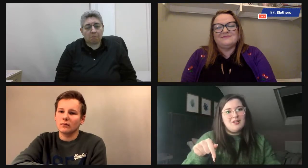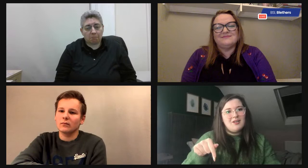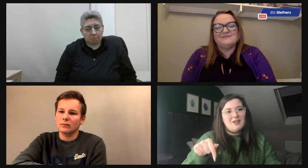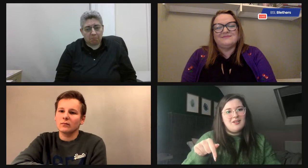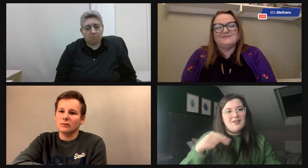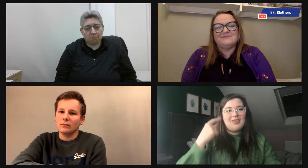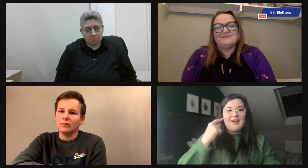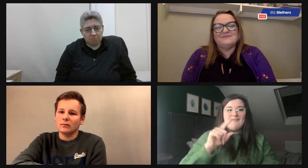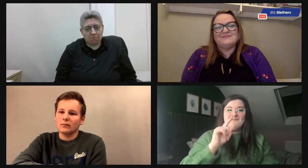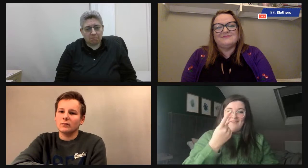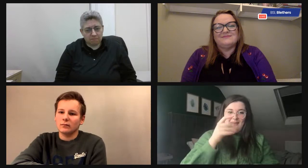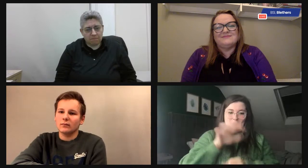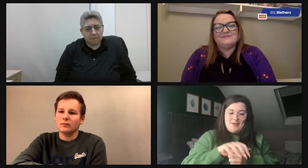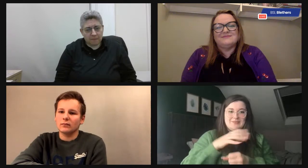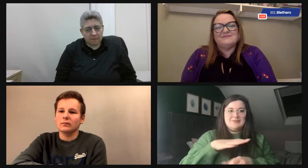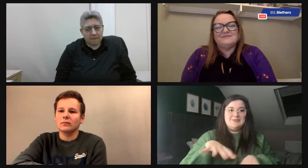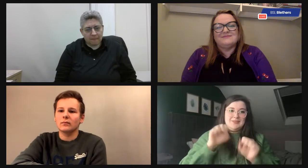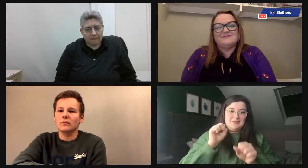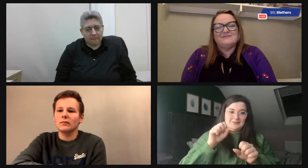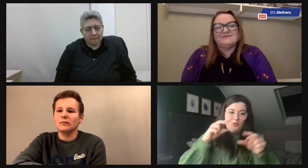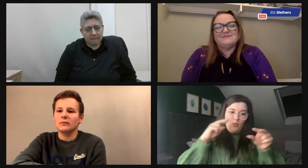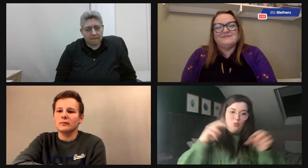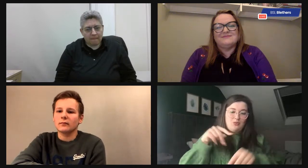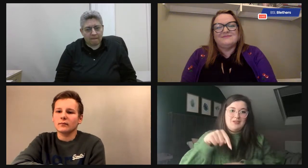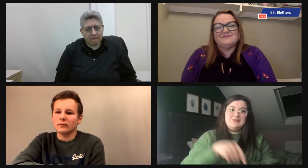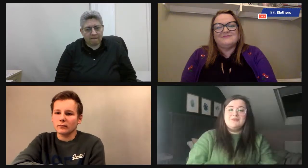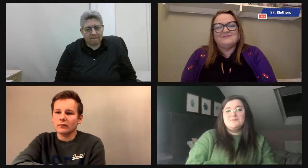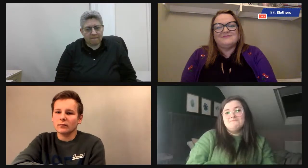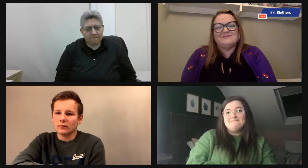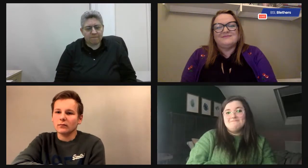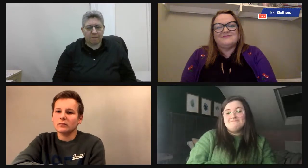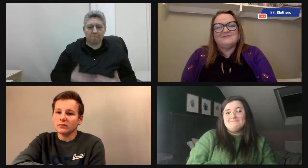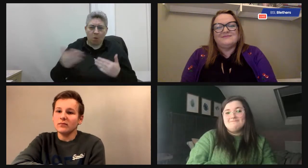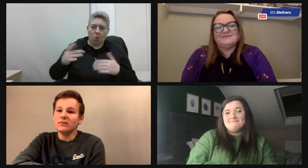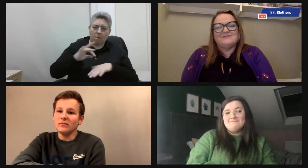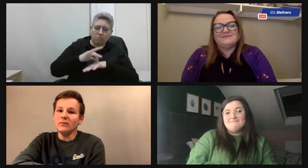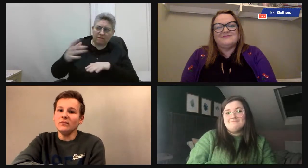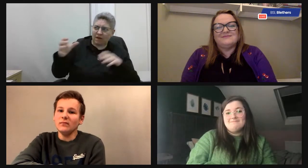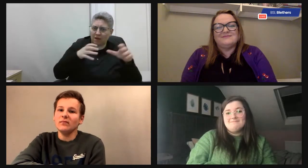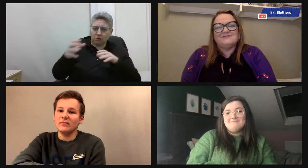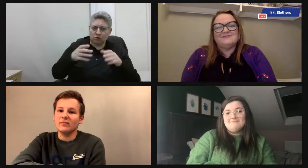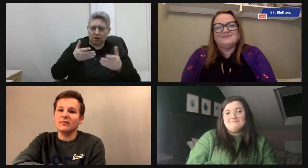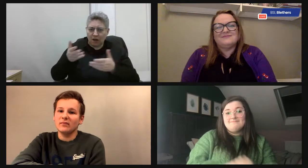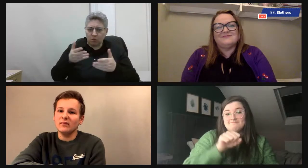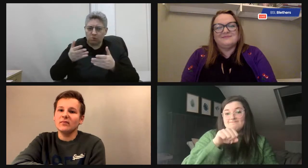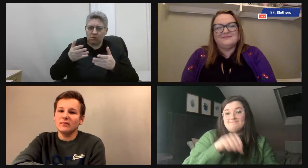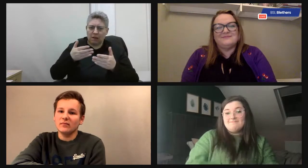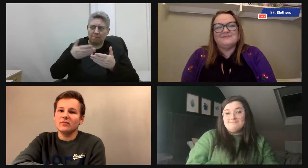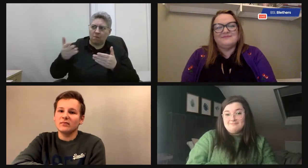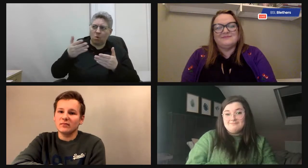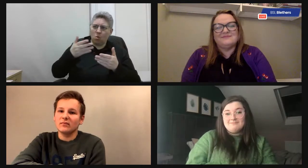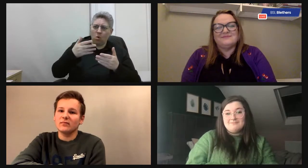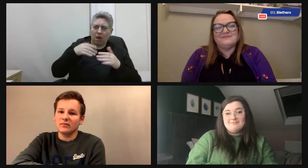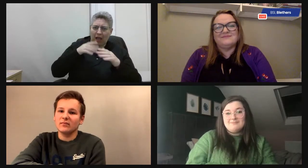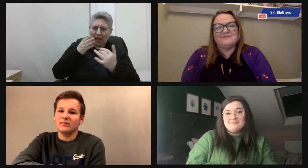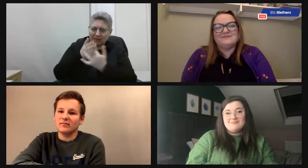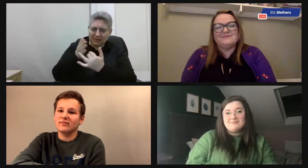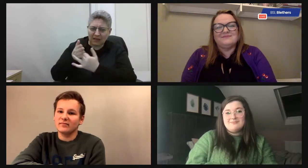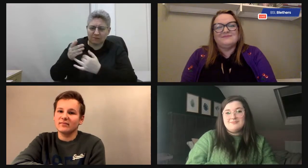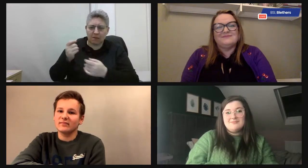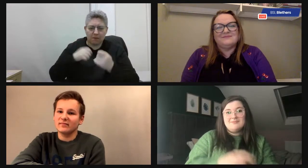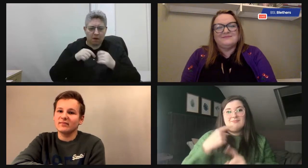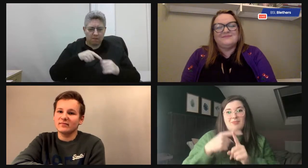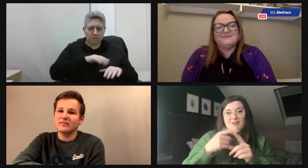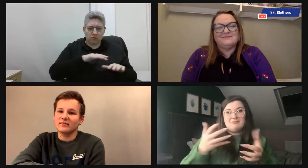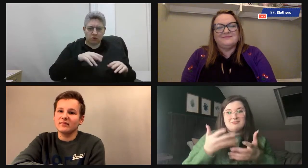deaf people can get into these institutions, I think that'll really help with mental health. So you've got something to pass on to the next